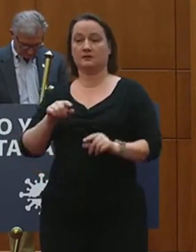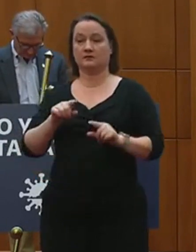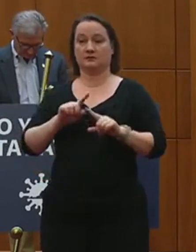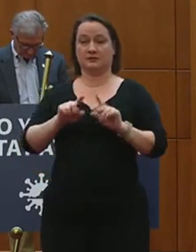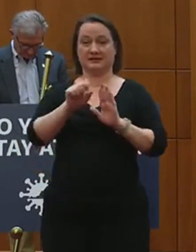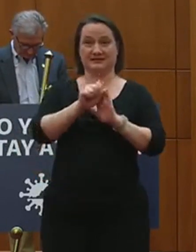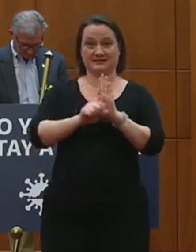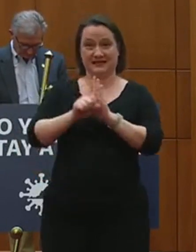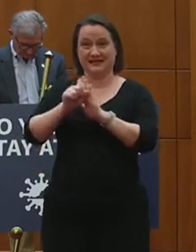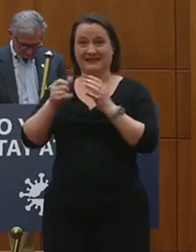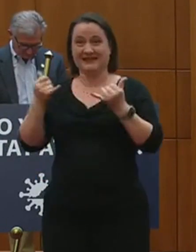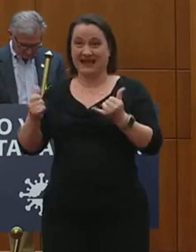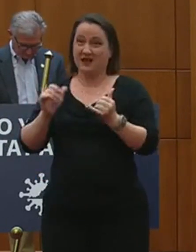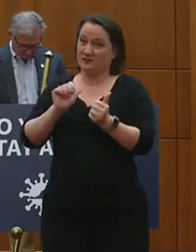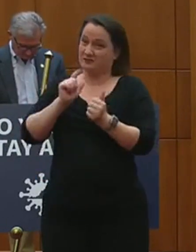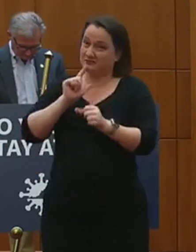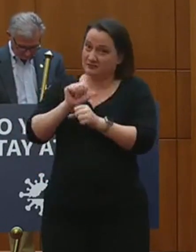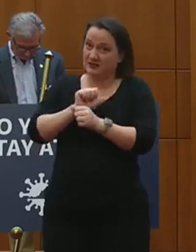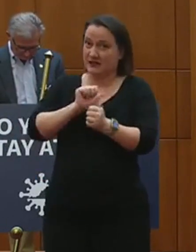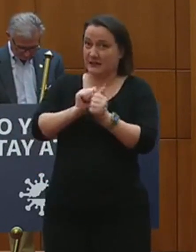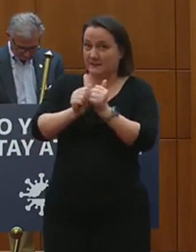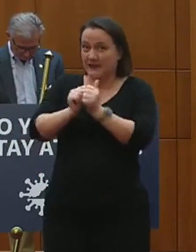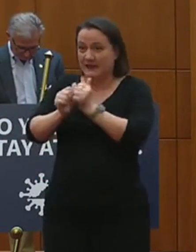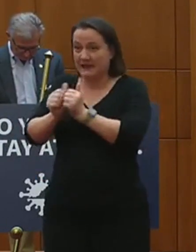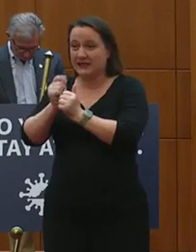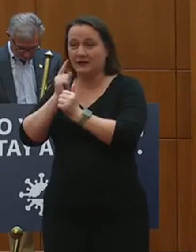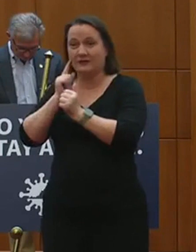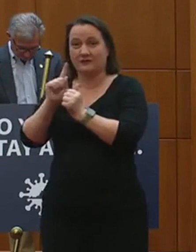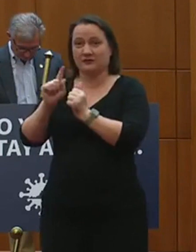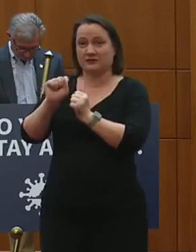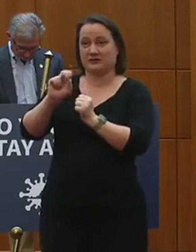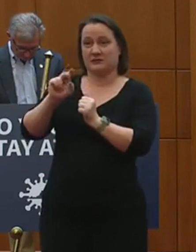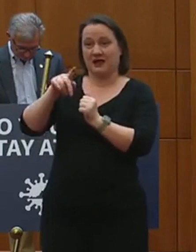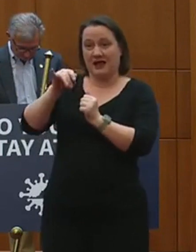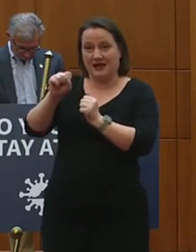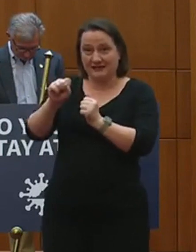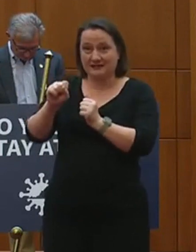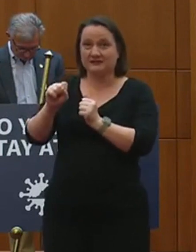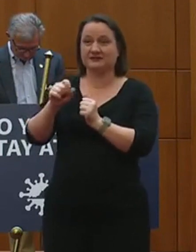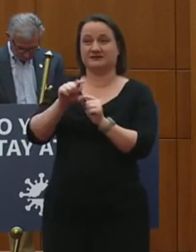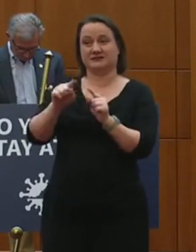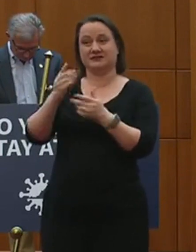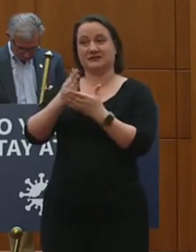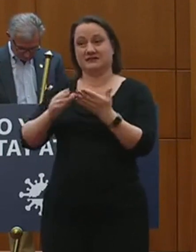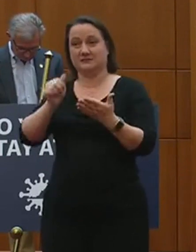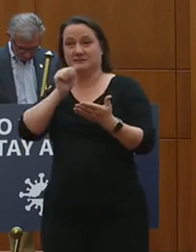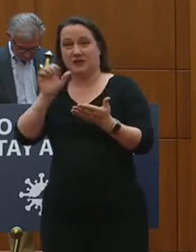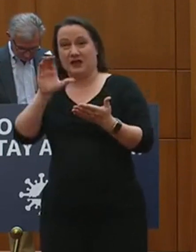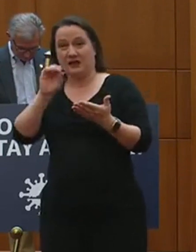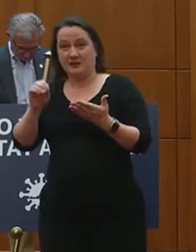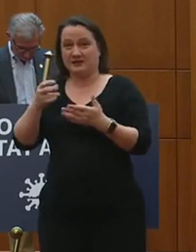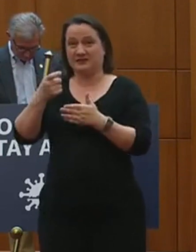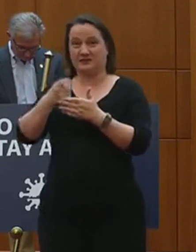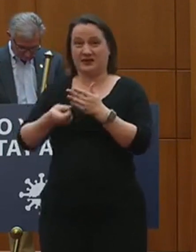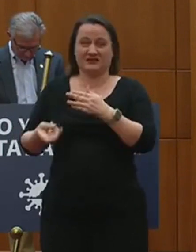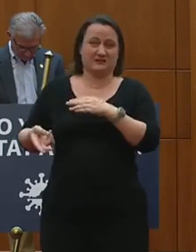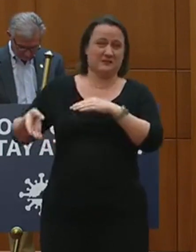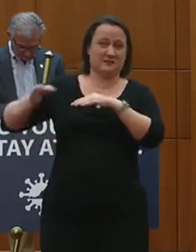literally competing for supplies, the prices that we are seeing from some private vendors has